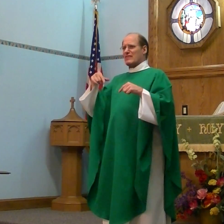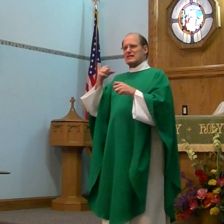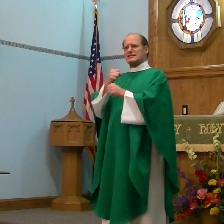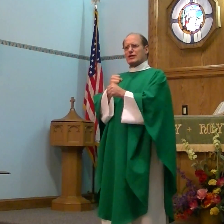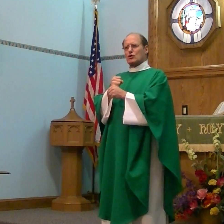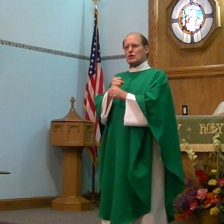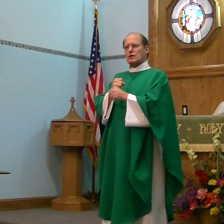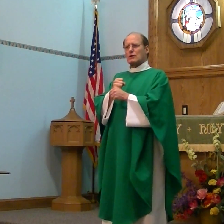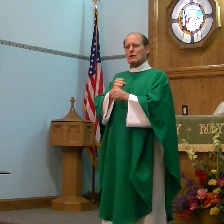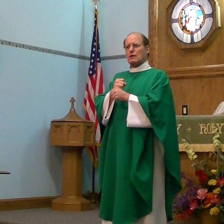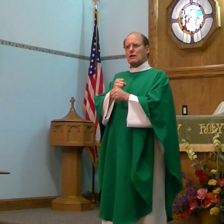this year.